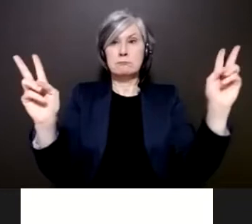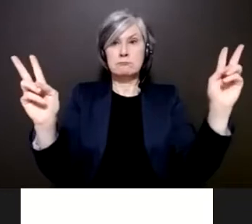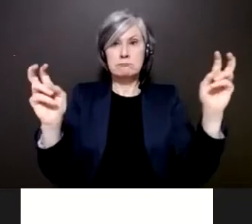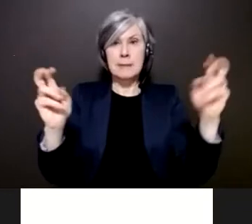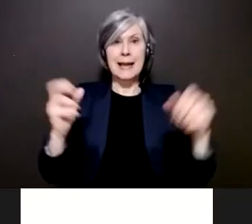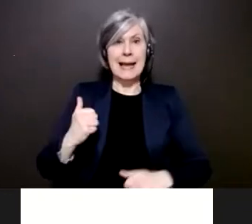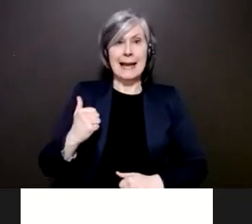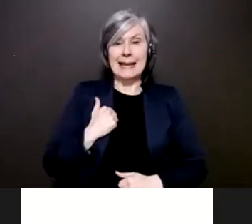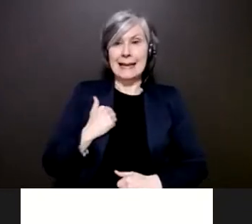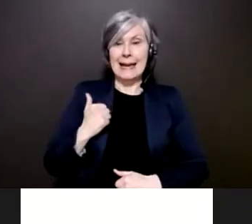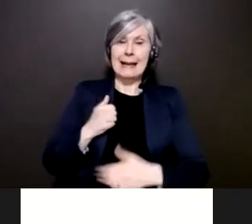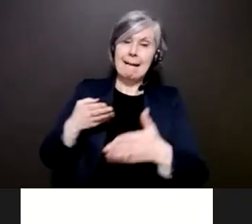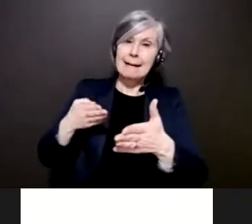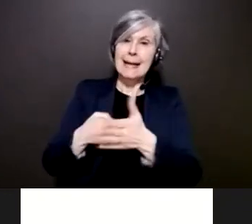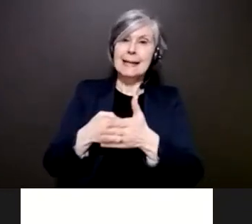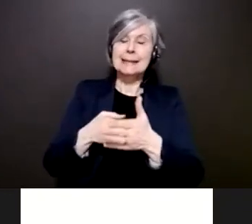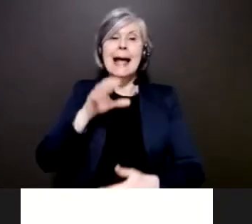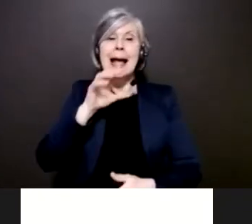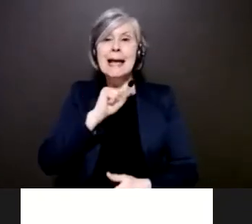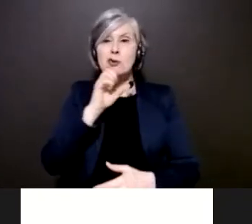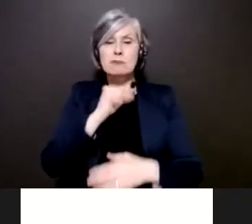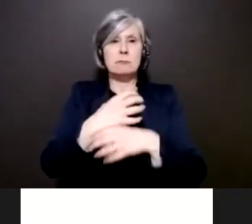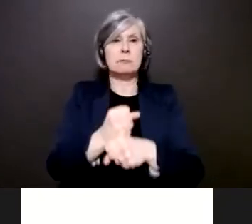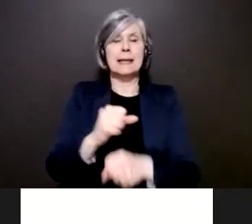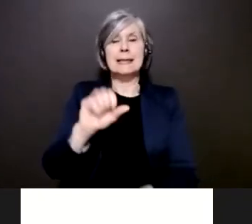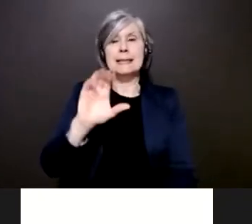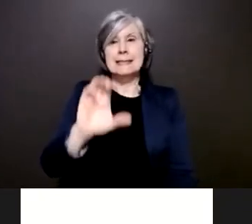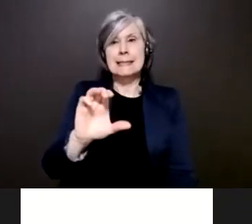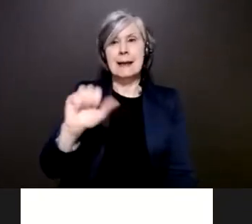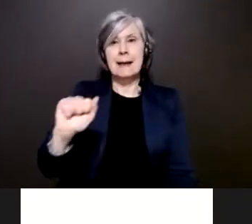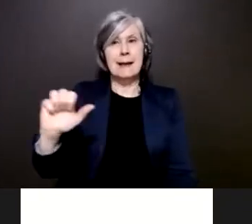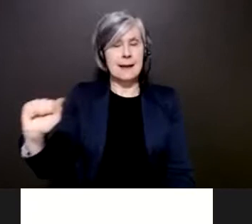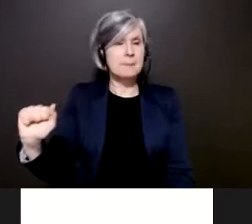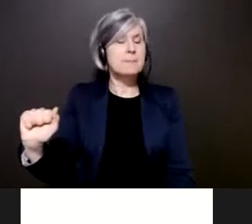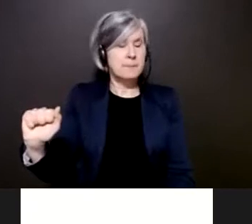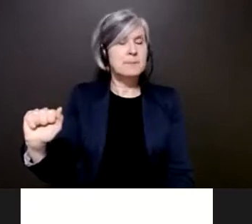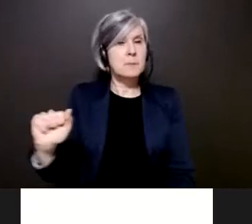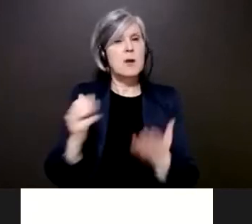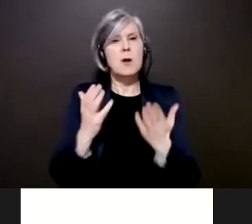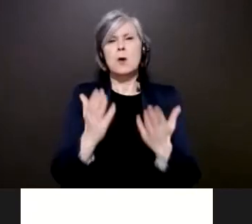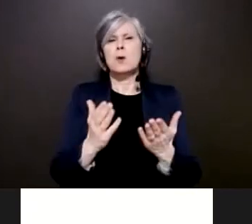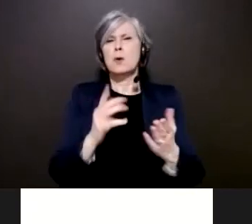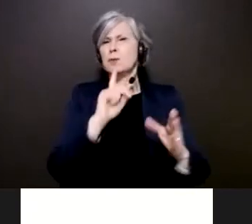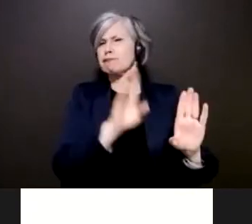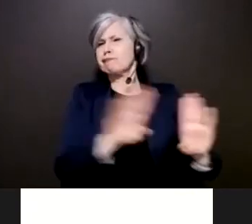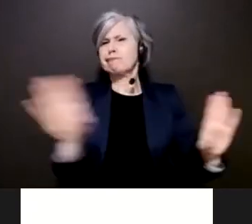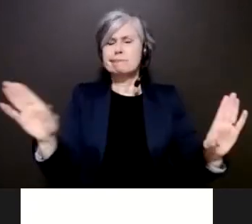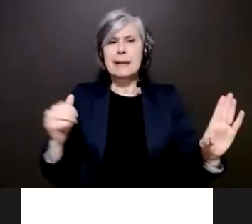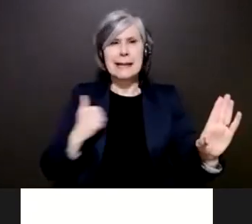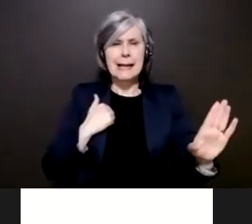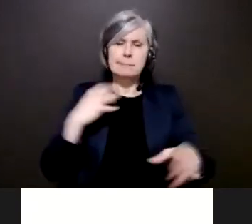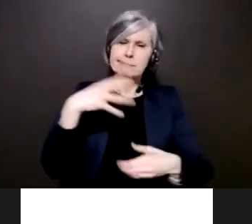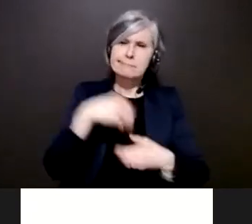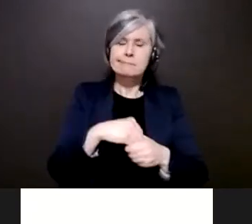or CAA in short. CAA is a comprehensive Canada-wide program to combat ageism against older